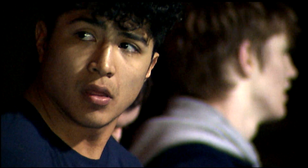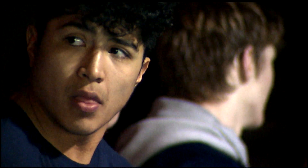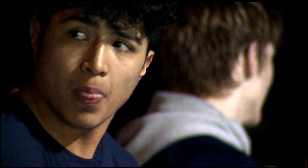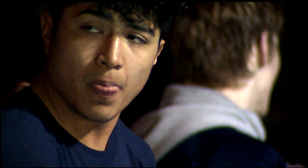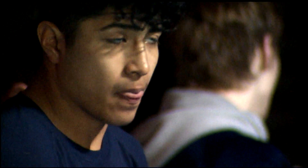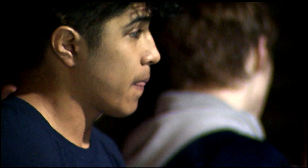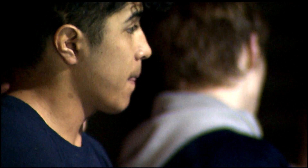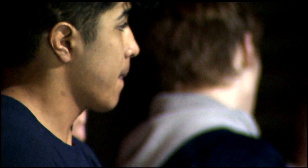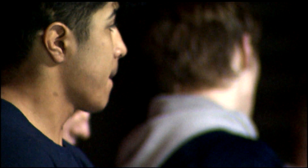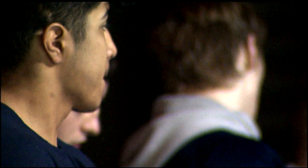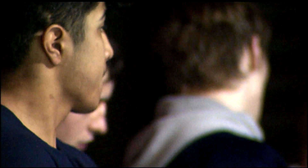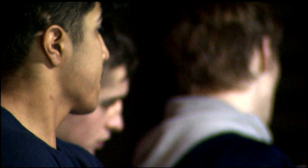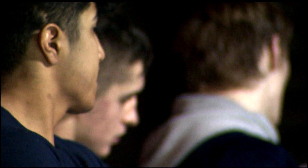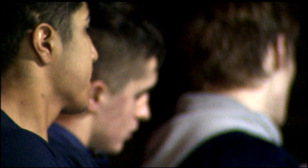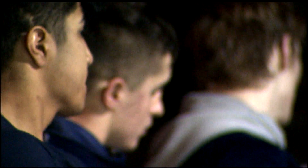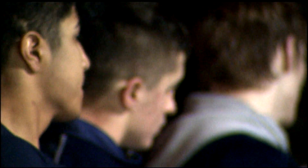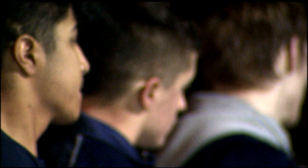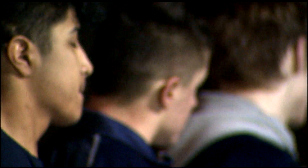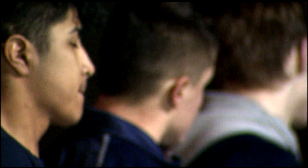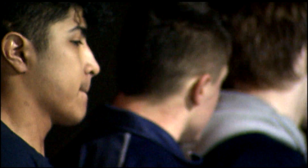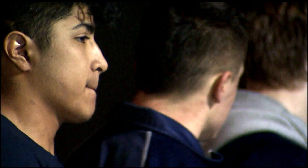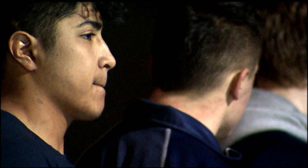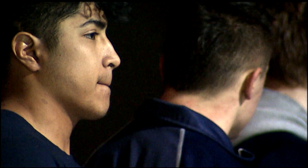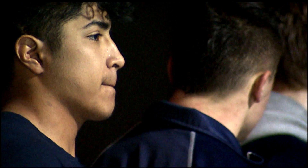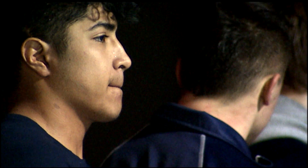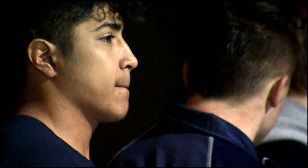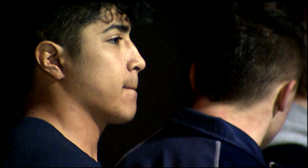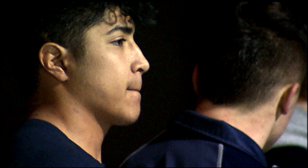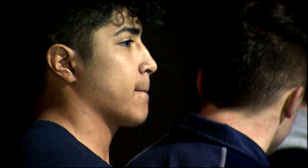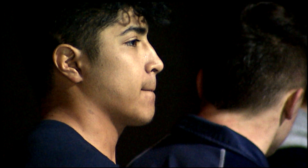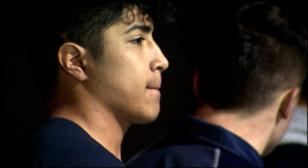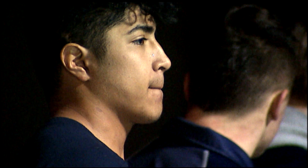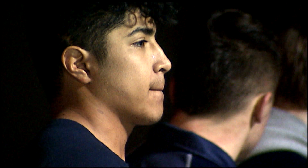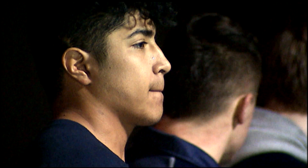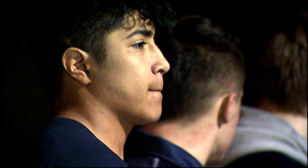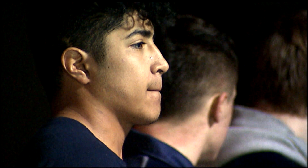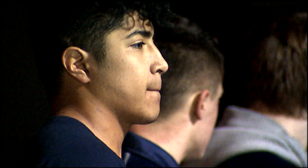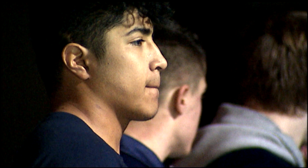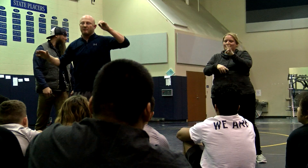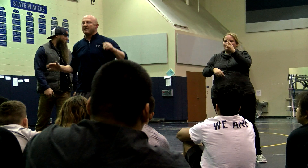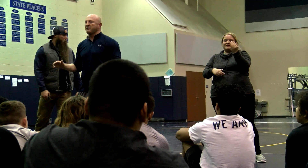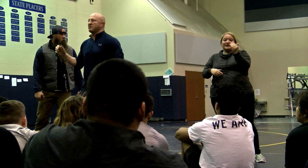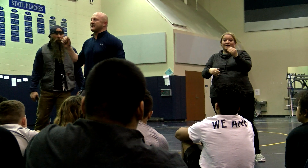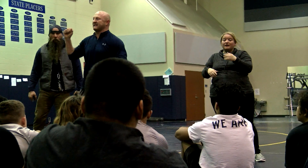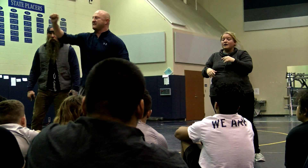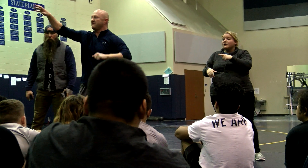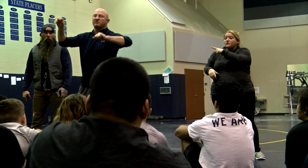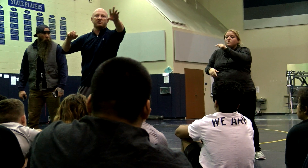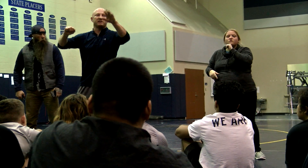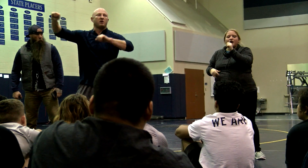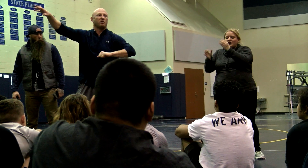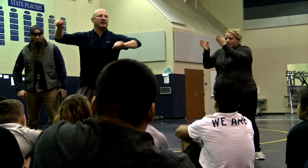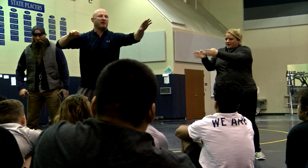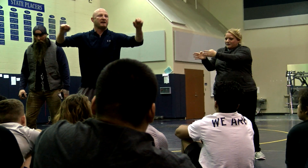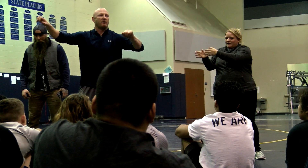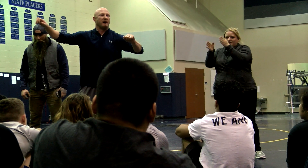in his life. Just communicating from day to day is a work in progress. Let's work it out. Let's write it down. Let's